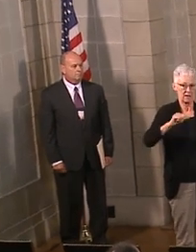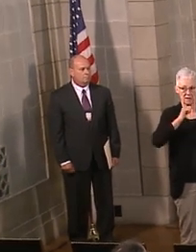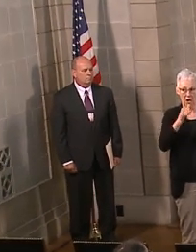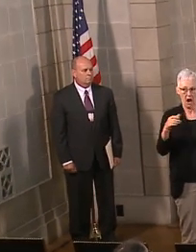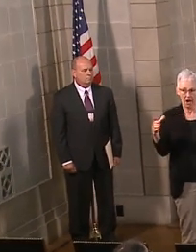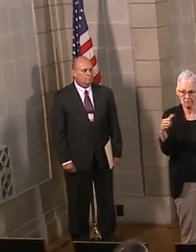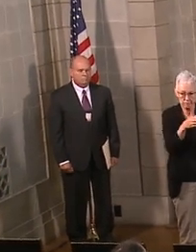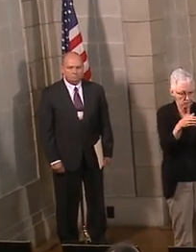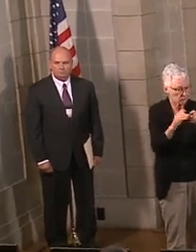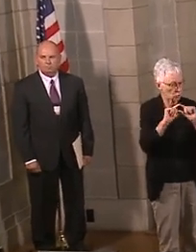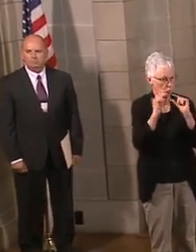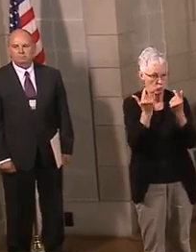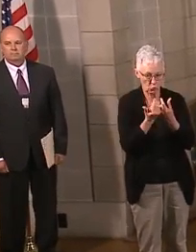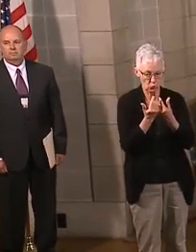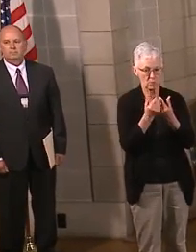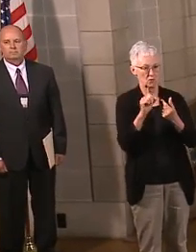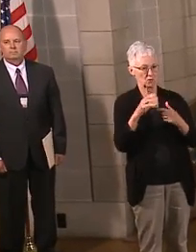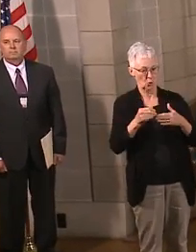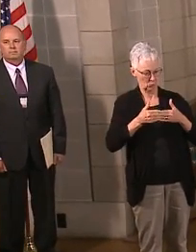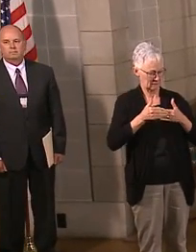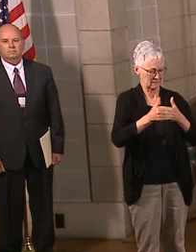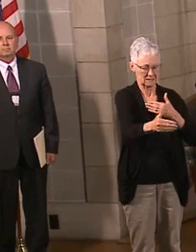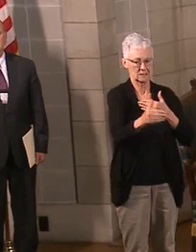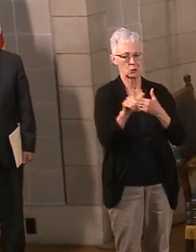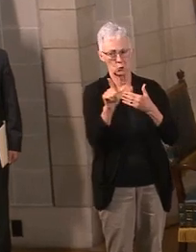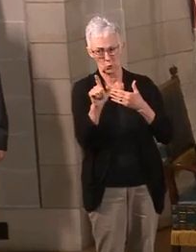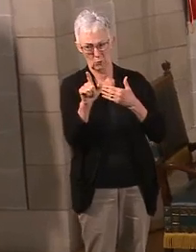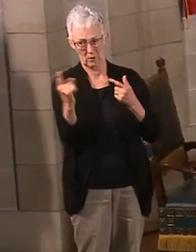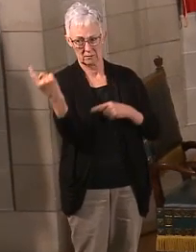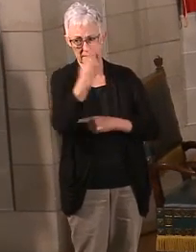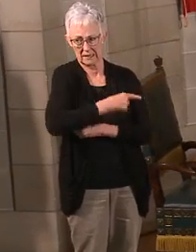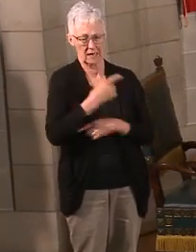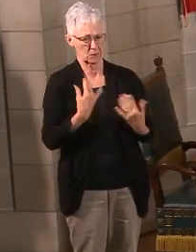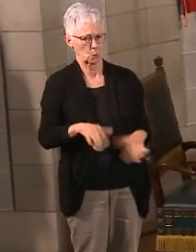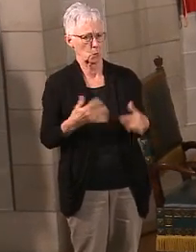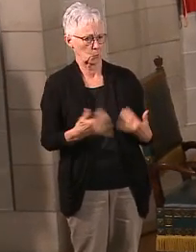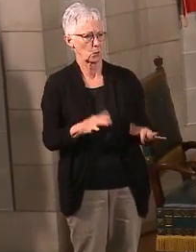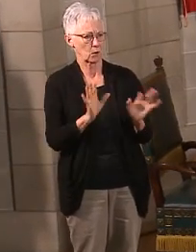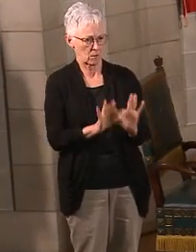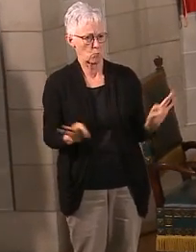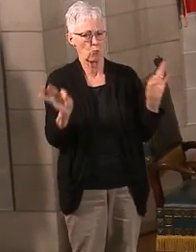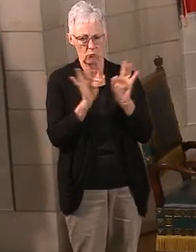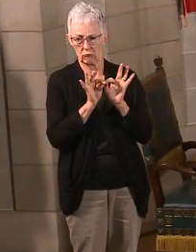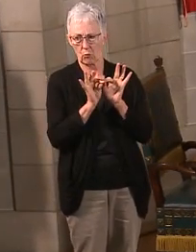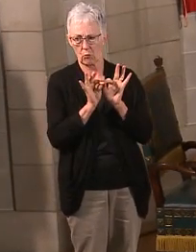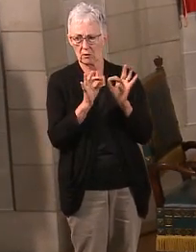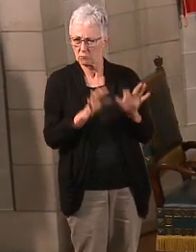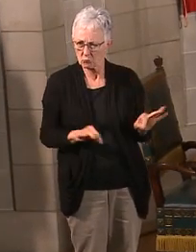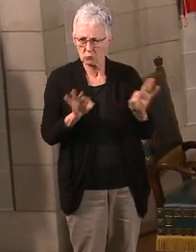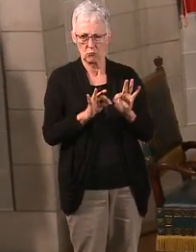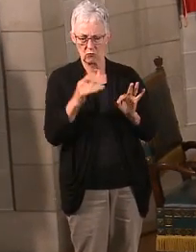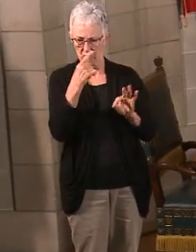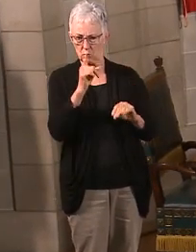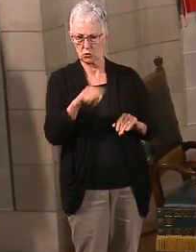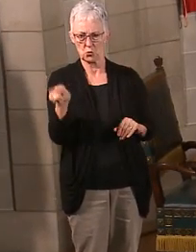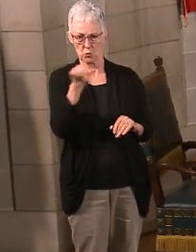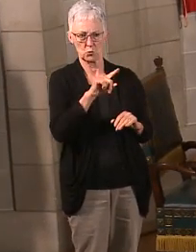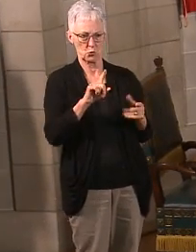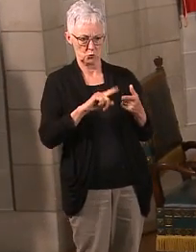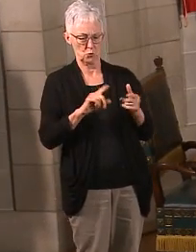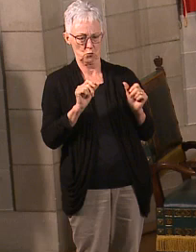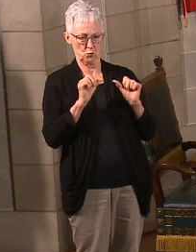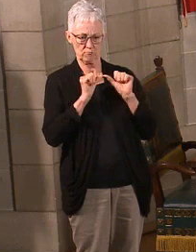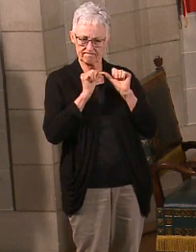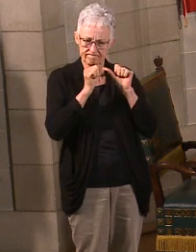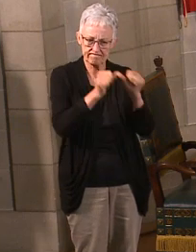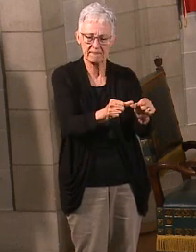on 21 days to stay home and stay healthy, 12 rules to stay home and stay, the 6 rules to stay